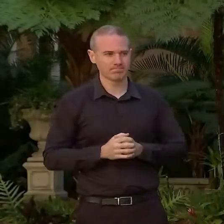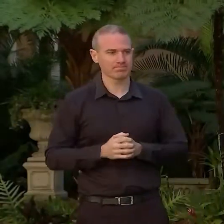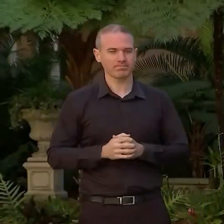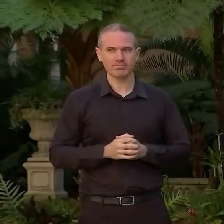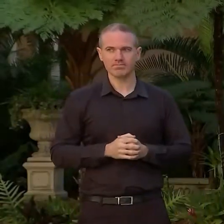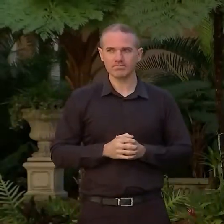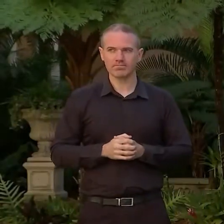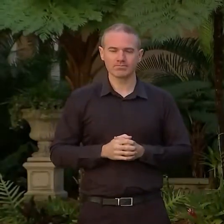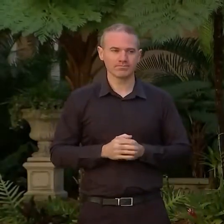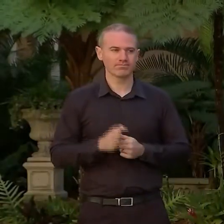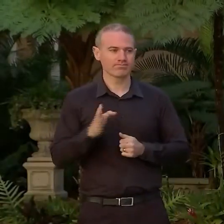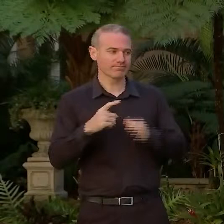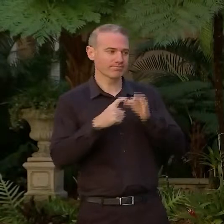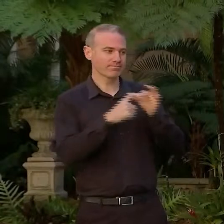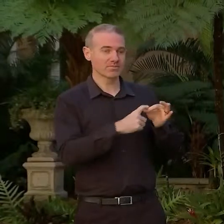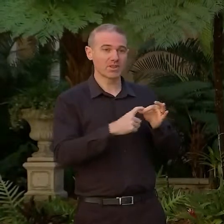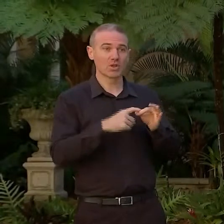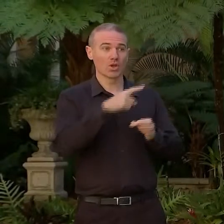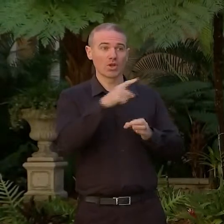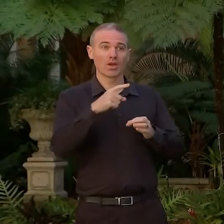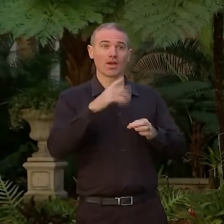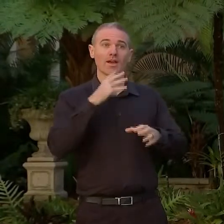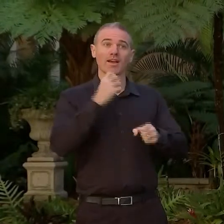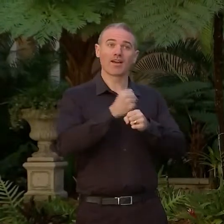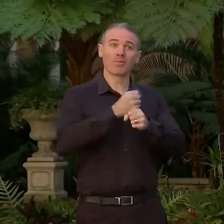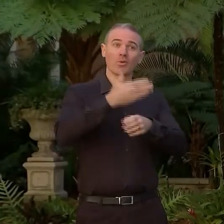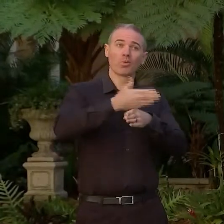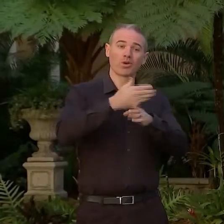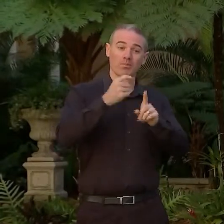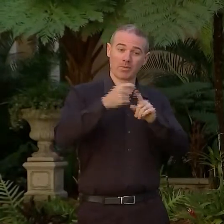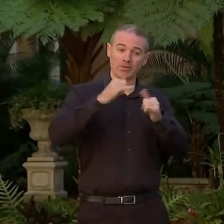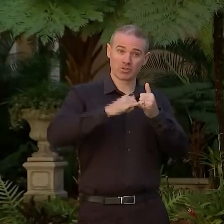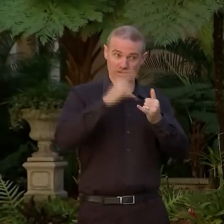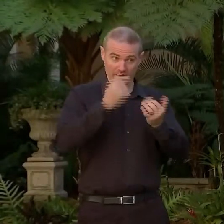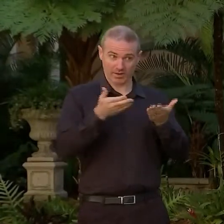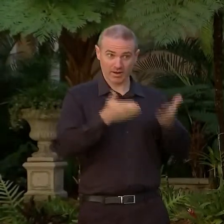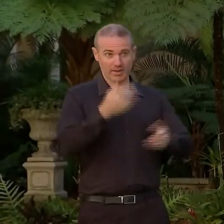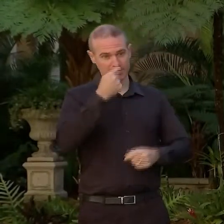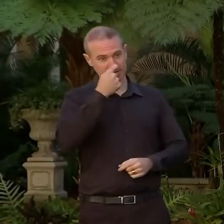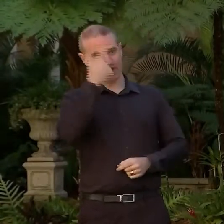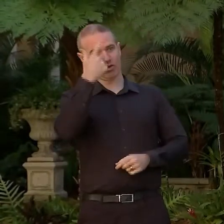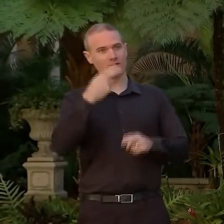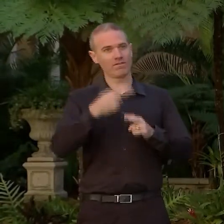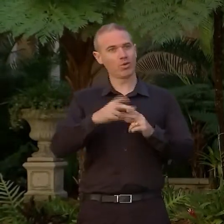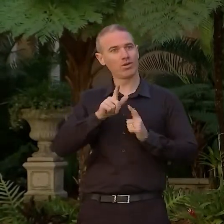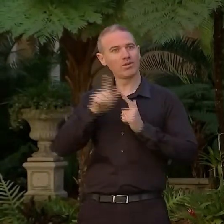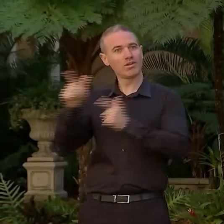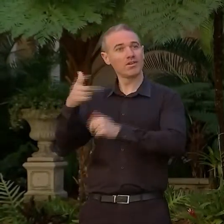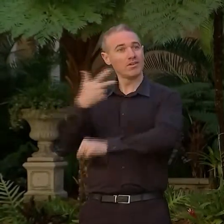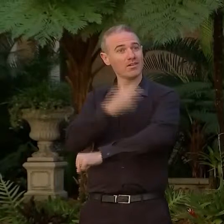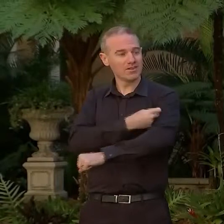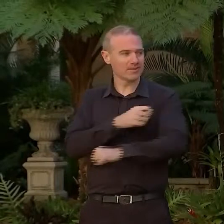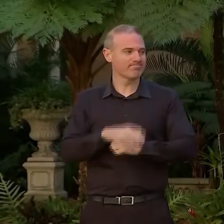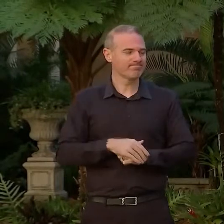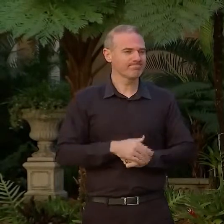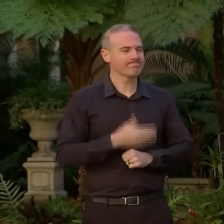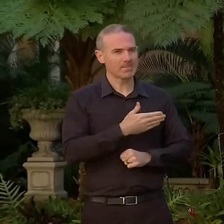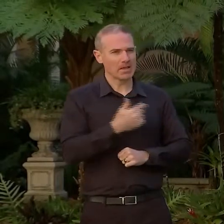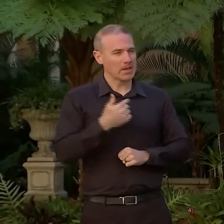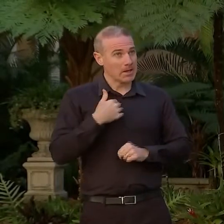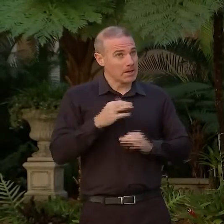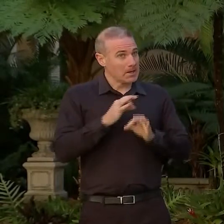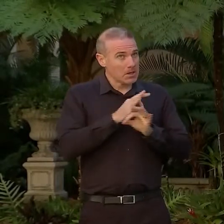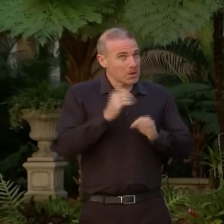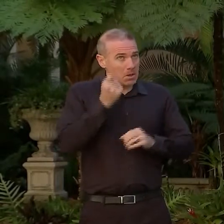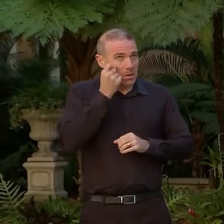So will public servants get a day off to get the vaccine? Look, I'm not aware of any public sector worker,